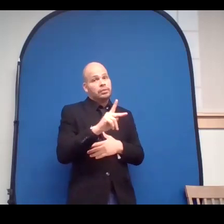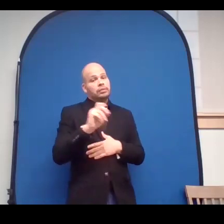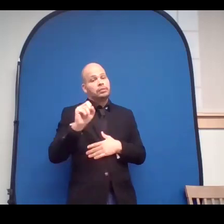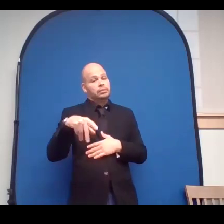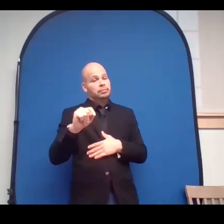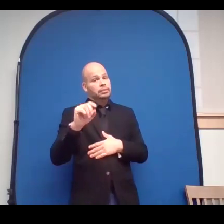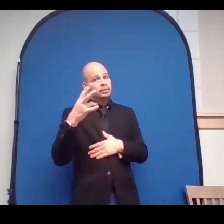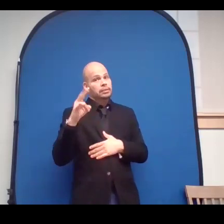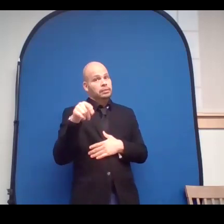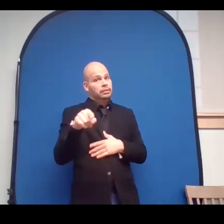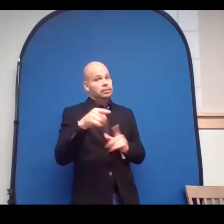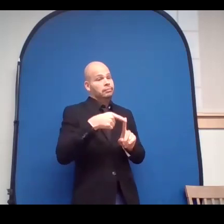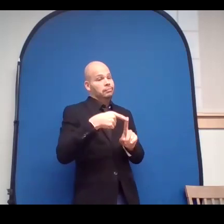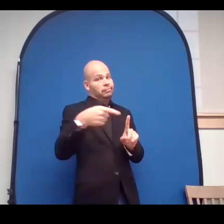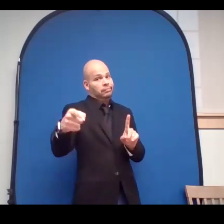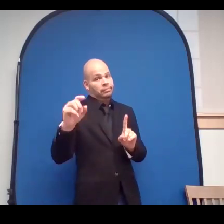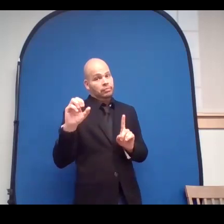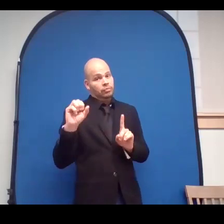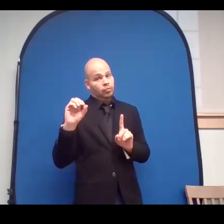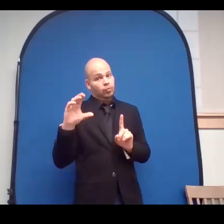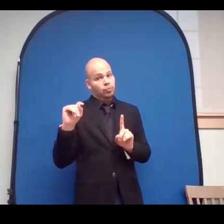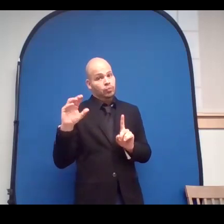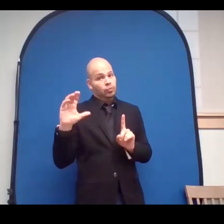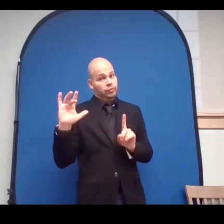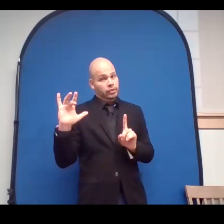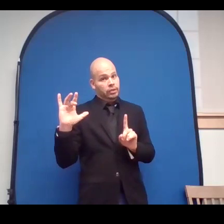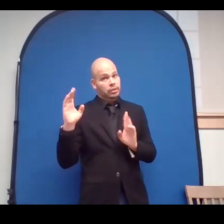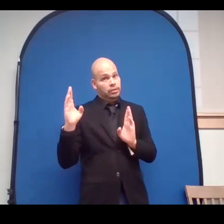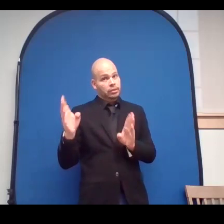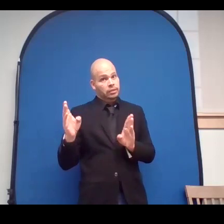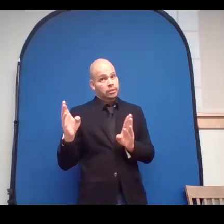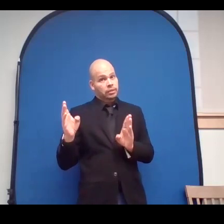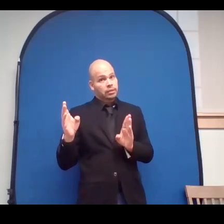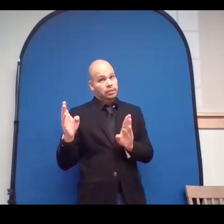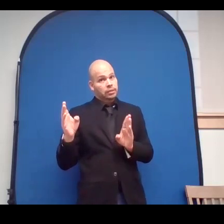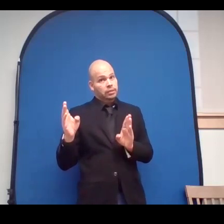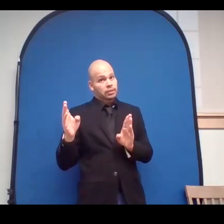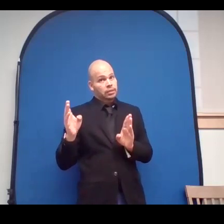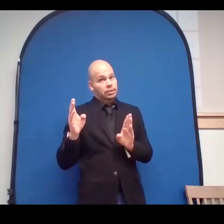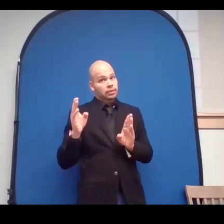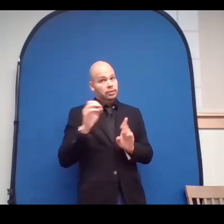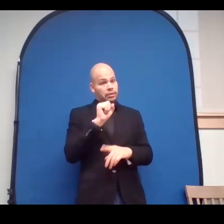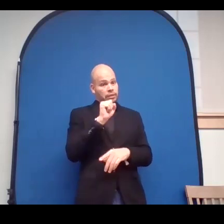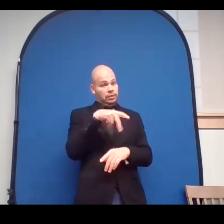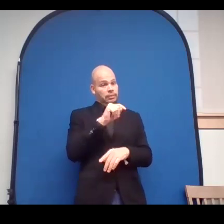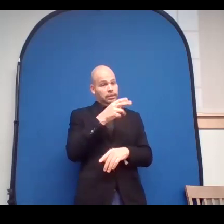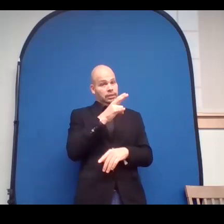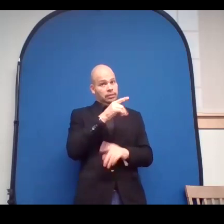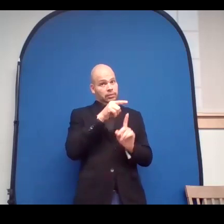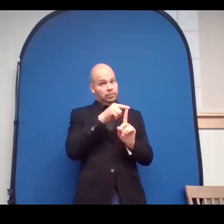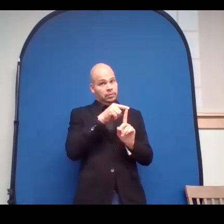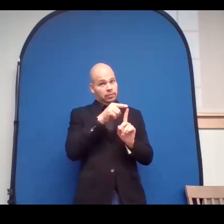and October 25th, following September 17th, did you have any contact with Robert